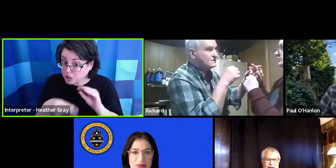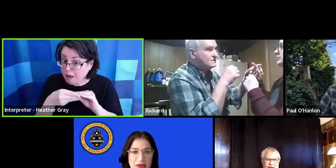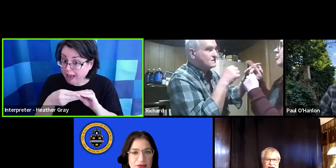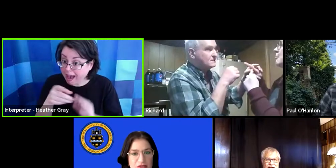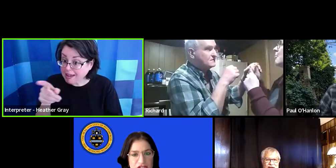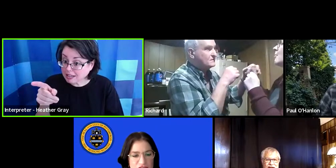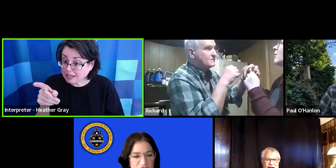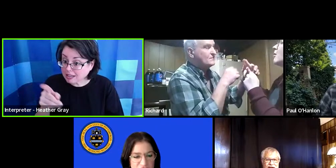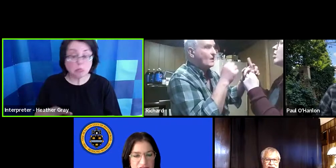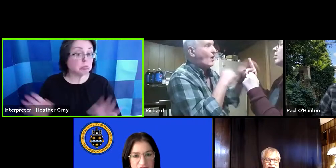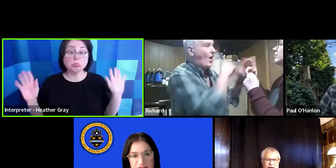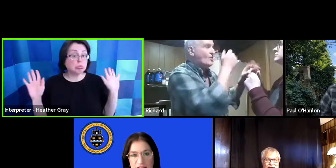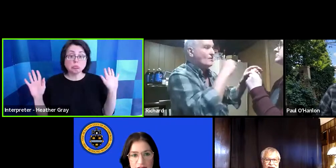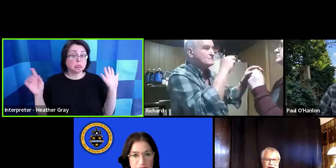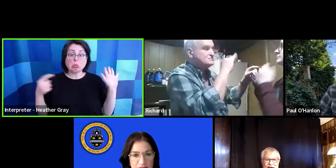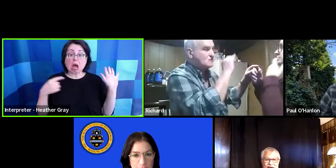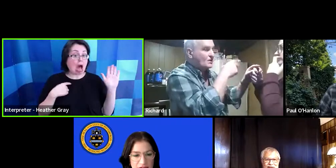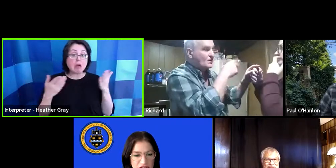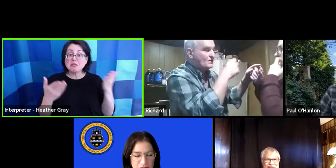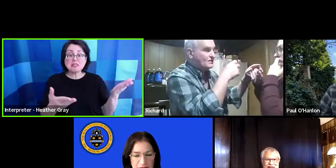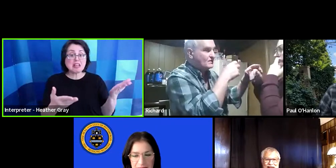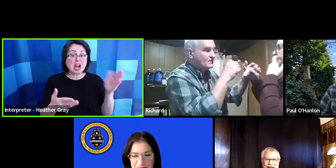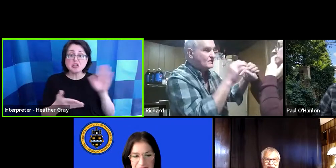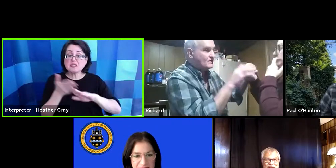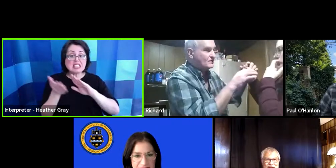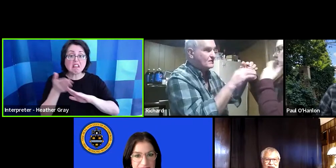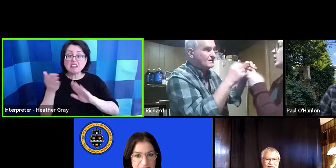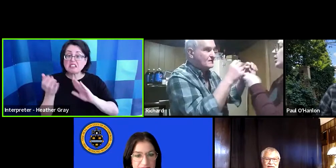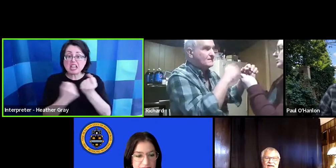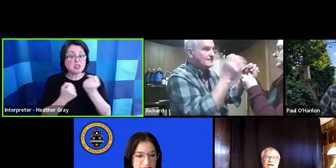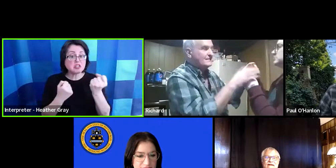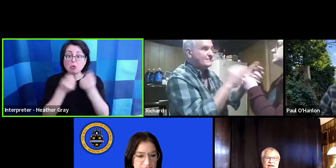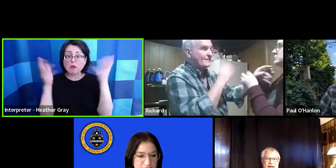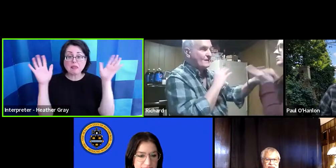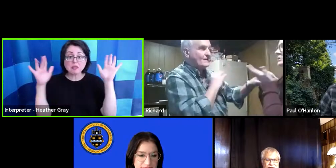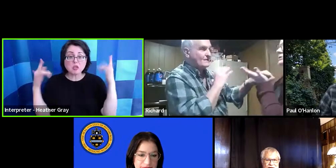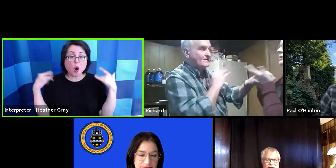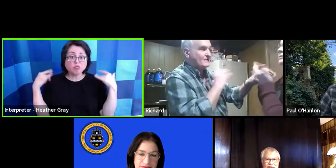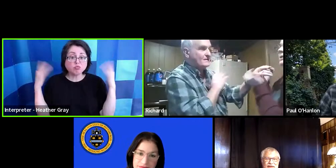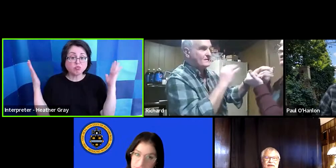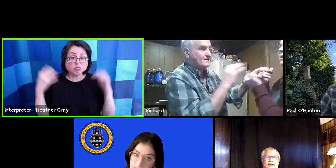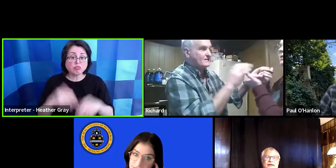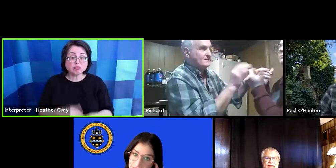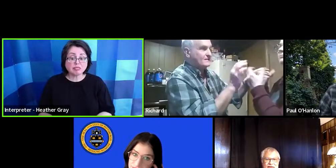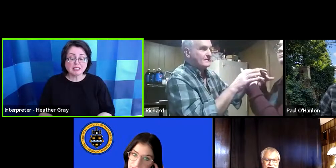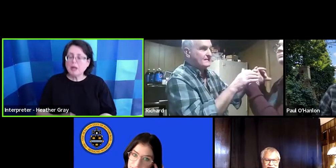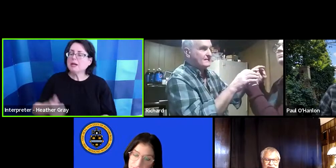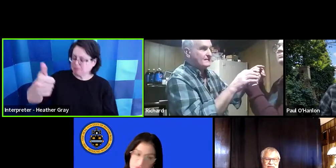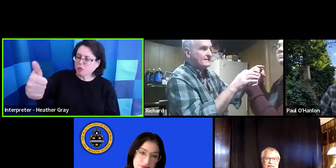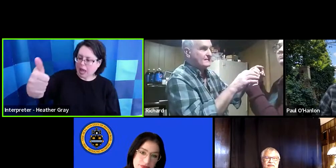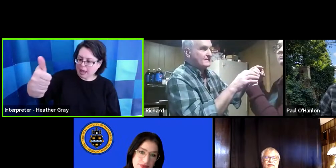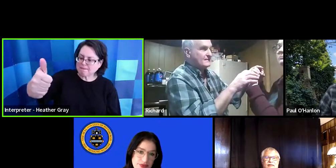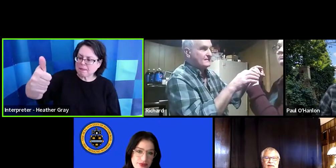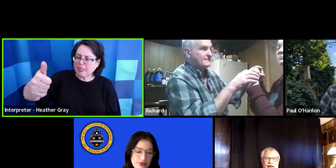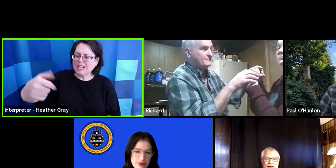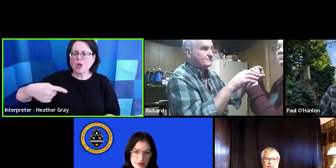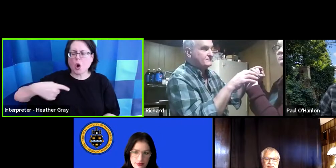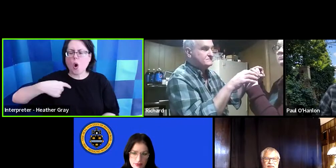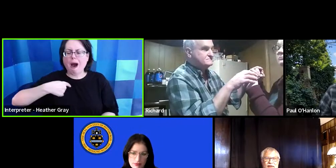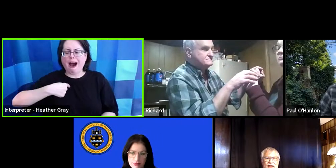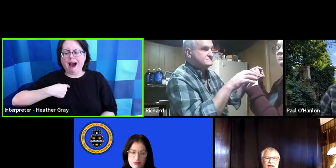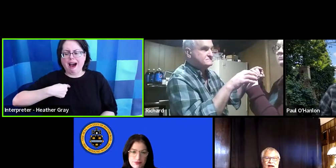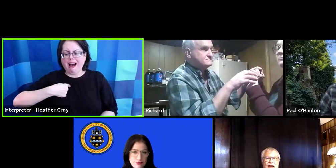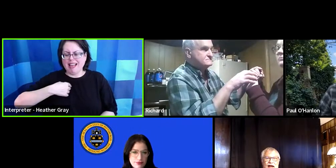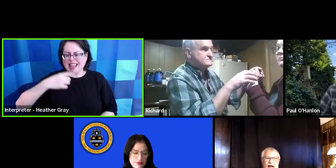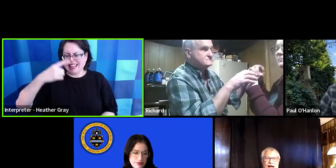Nope, I was really just there to facilitate, and I was happy to do it. Okay, all right. Well, I think then, one